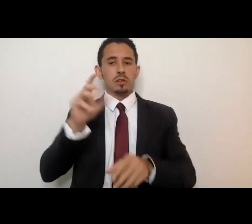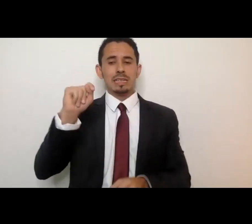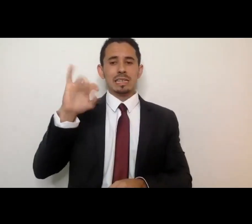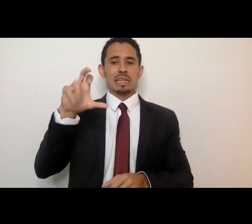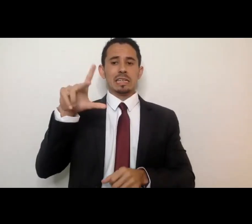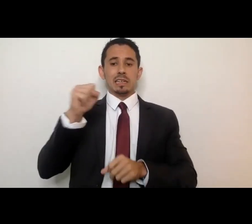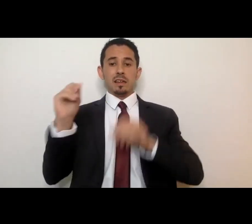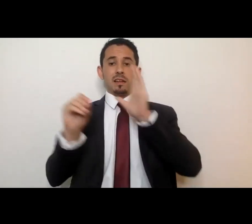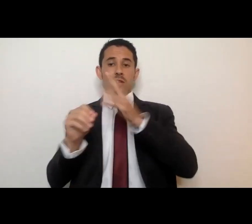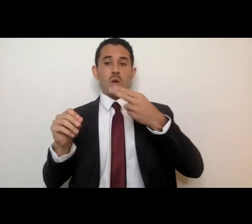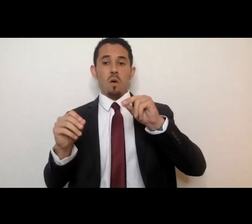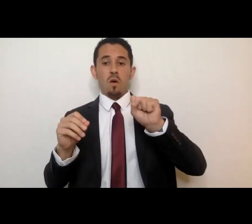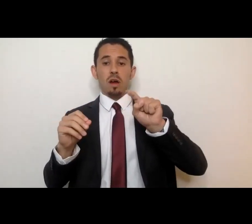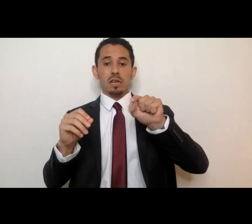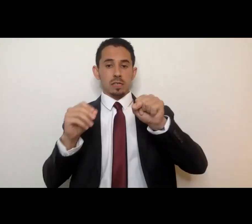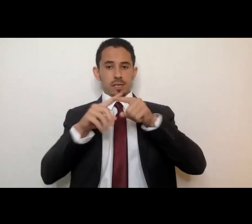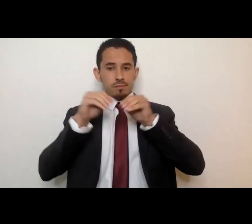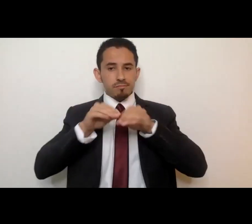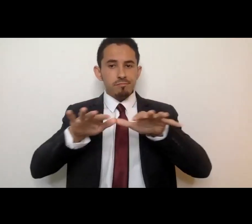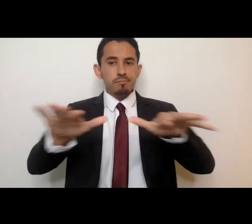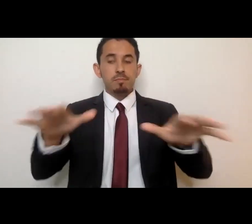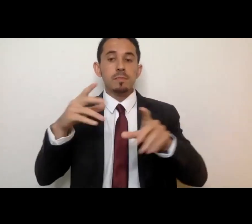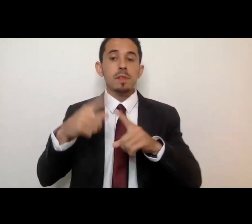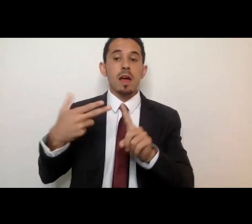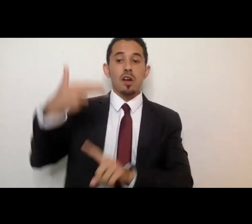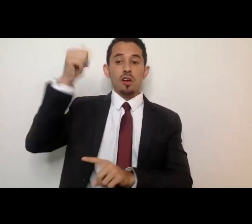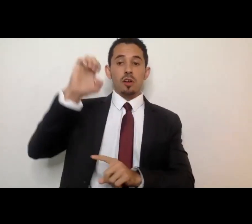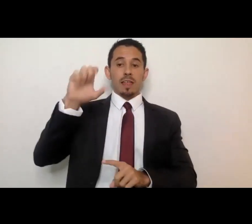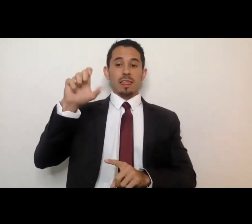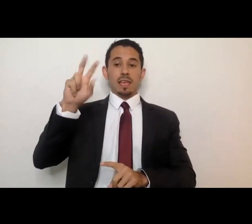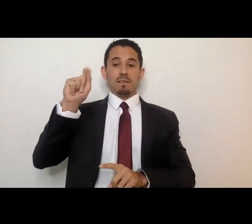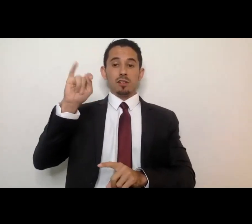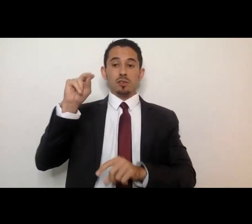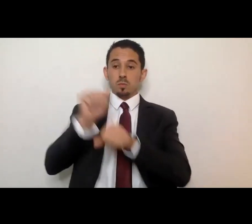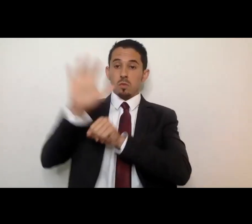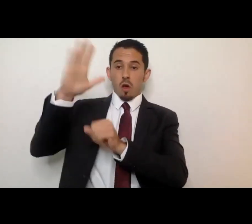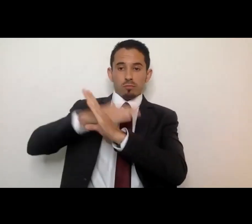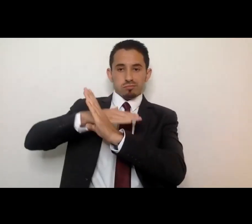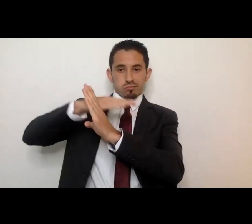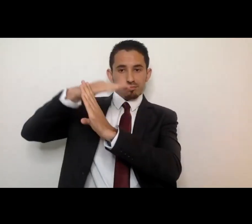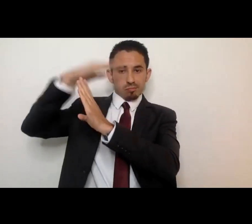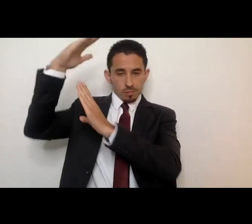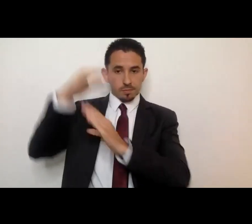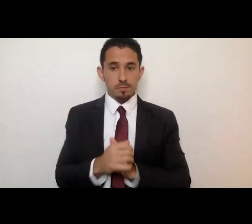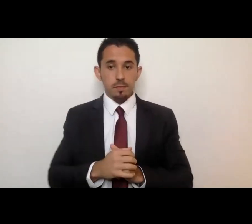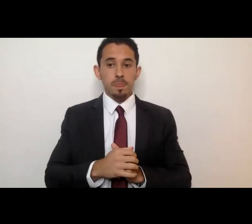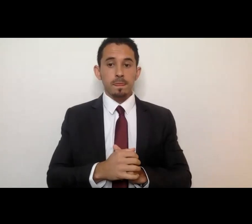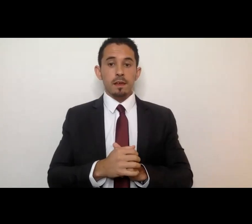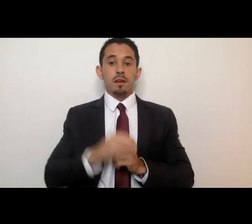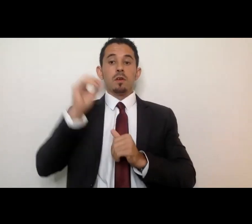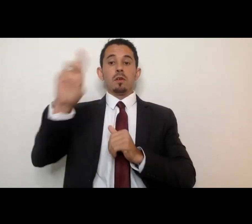That temperature increase causes ticks and their hosts to move to historically or to